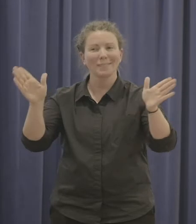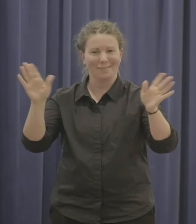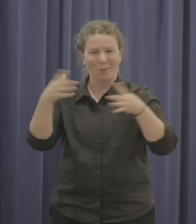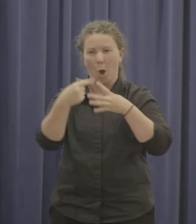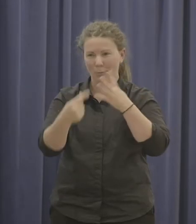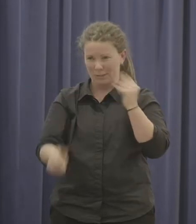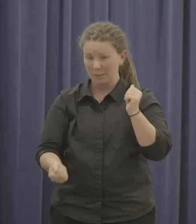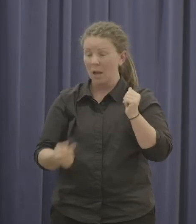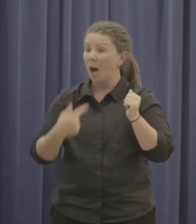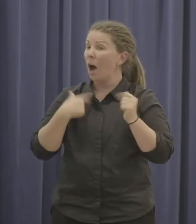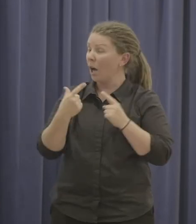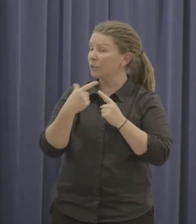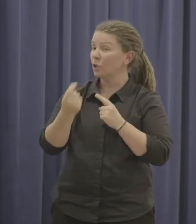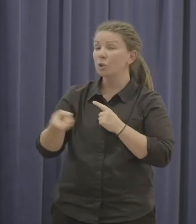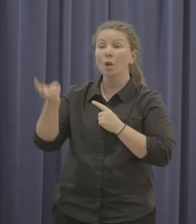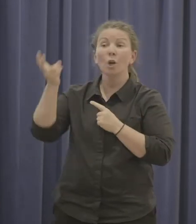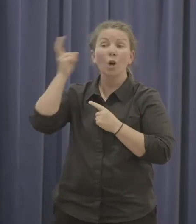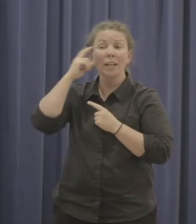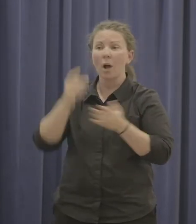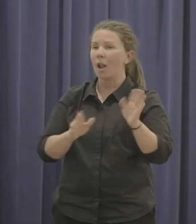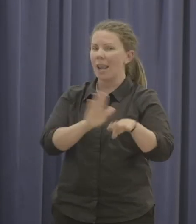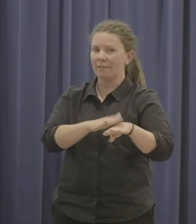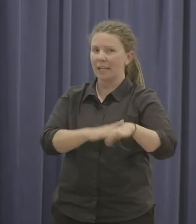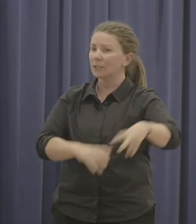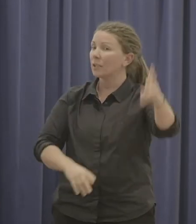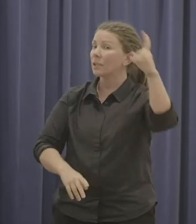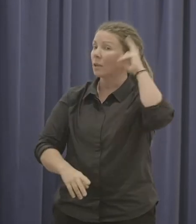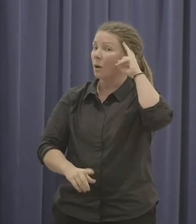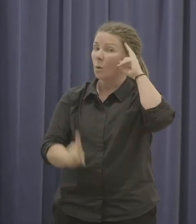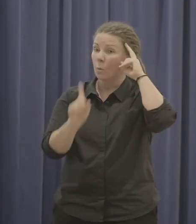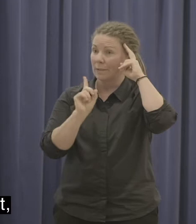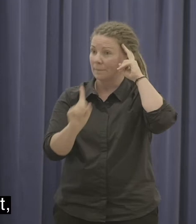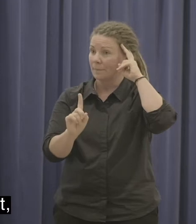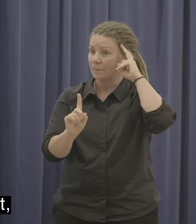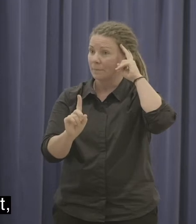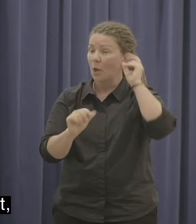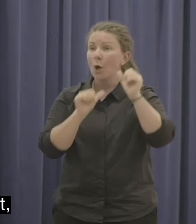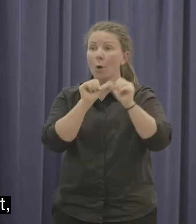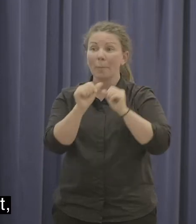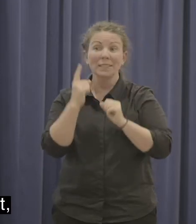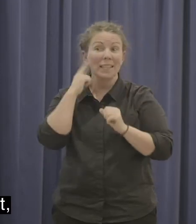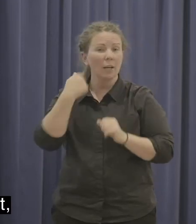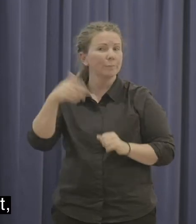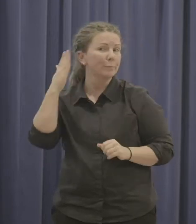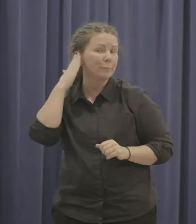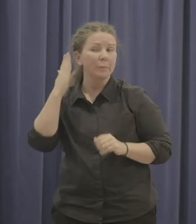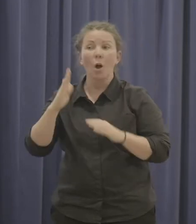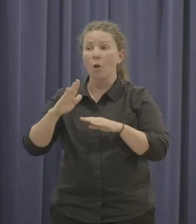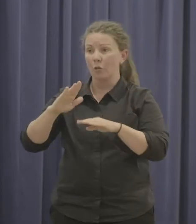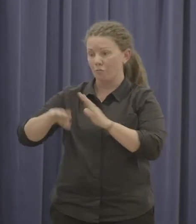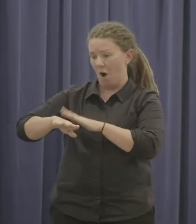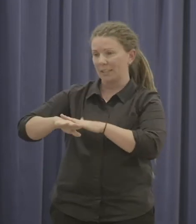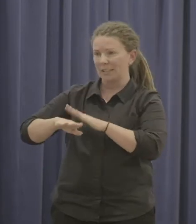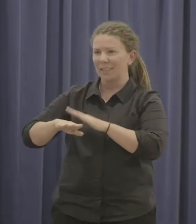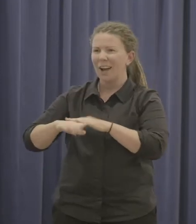chose for Billy to have a cochlear implant on her left side only. Her best ear is on the right, and I didn't want